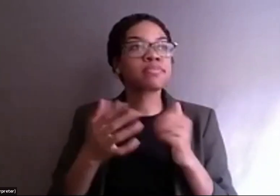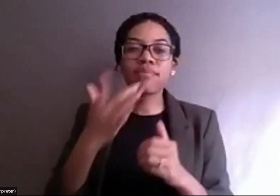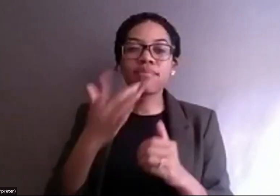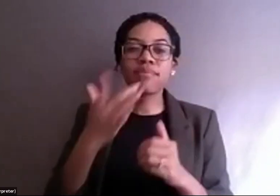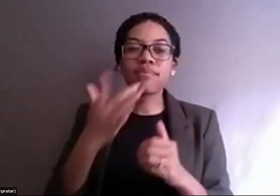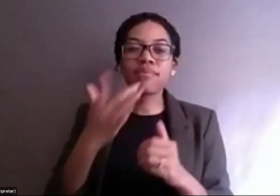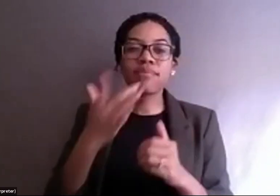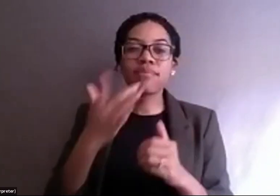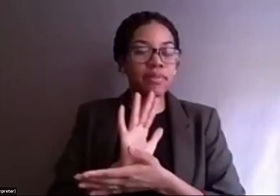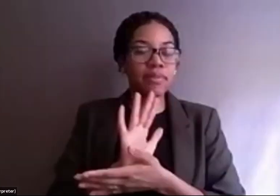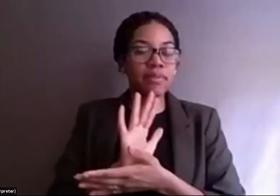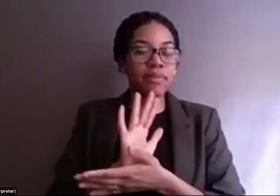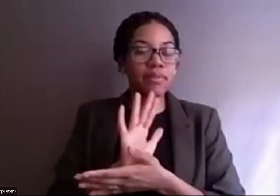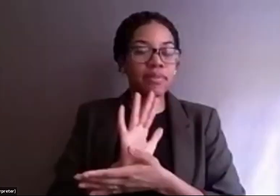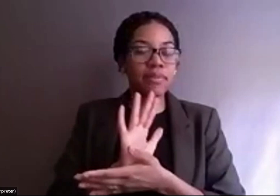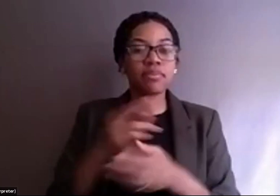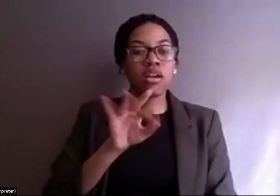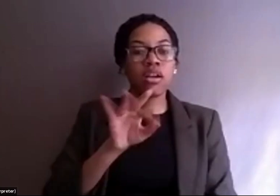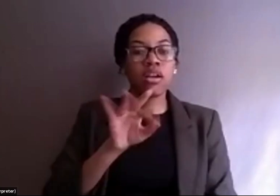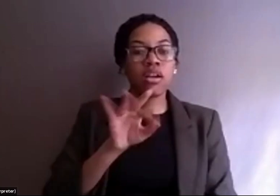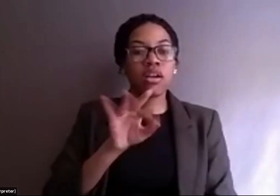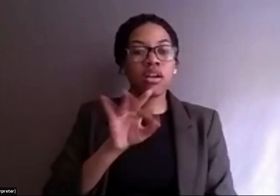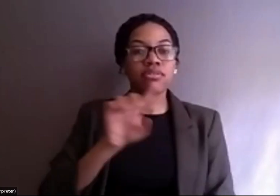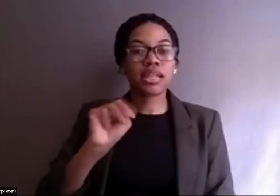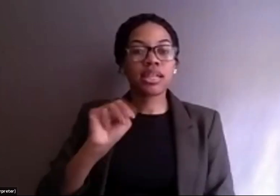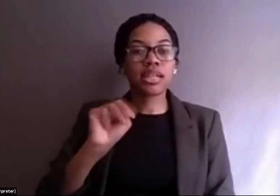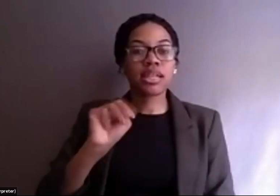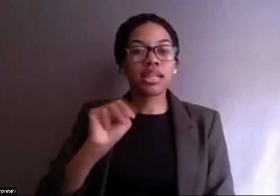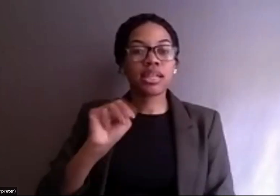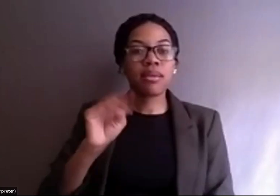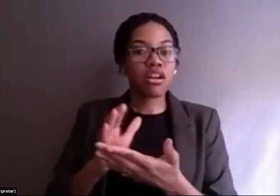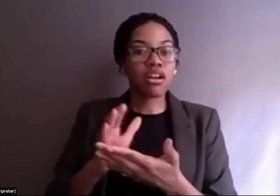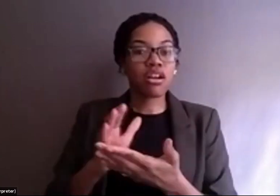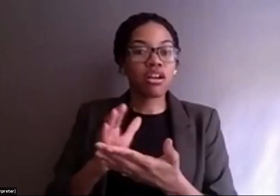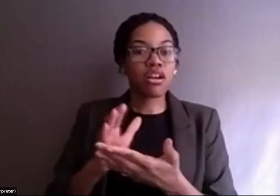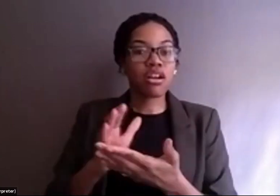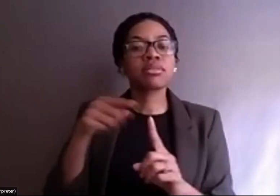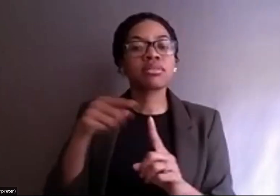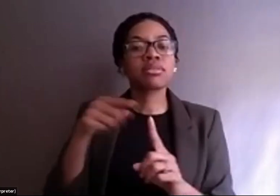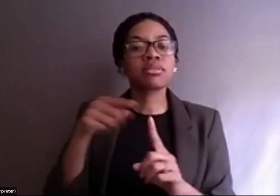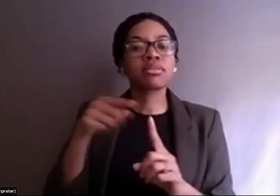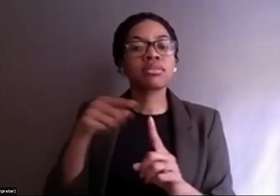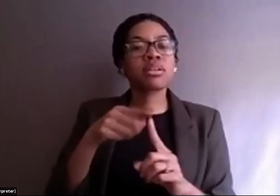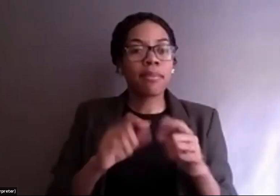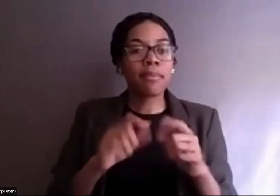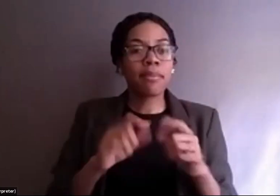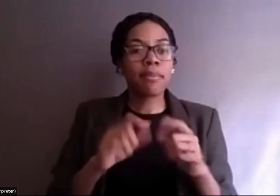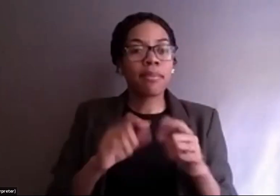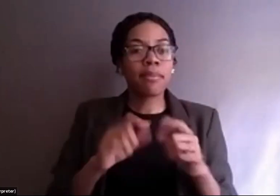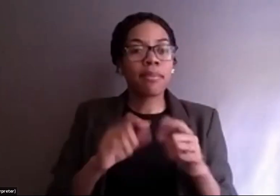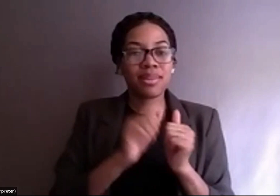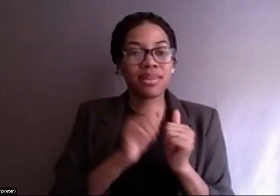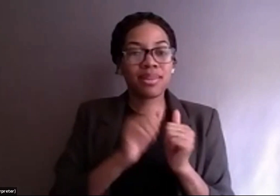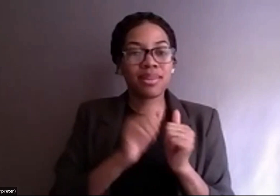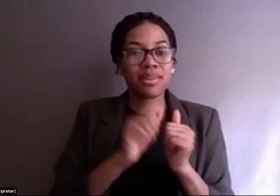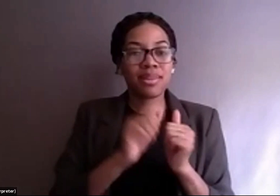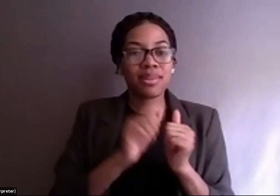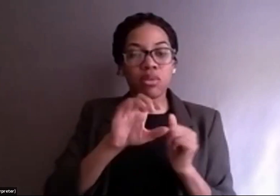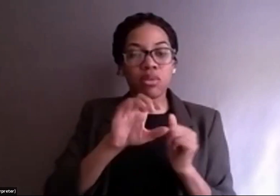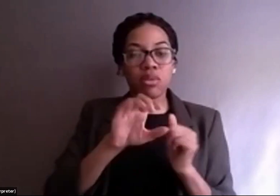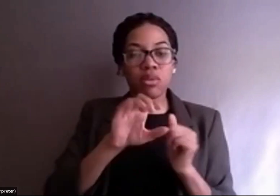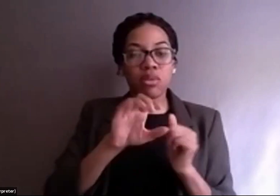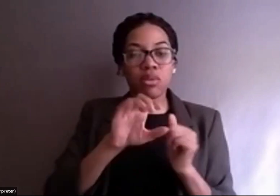Danny Glover and Loretta Devine, and it's about what happens when SNCC moves into Southwest Mississippi. It's a wonderful, wonderful movie, but